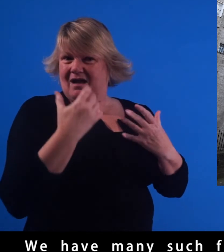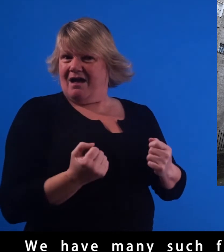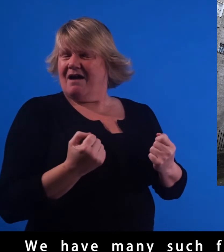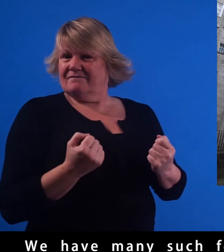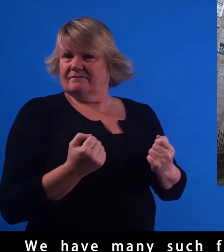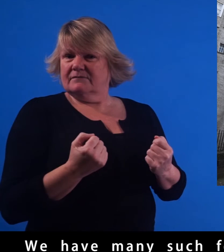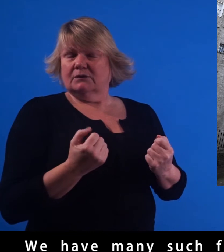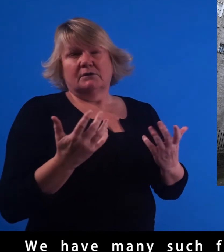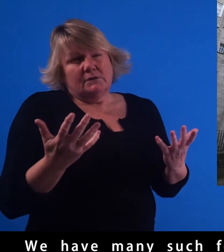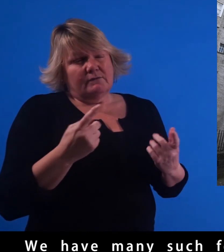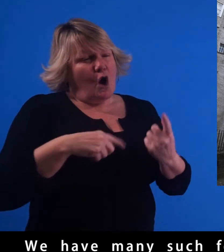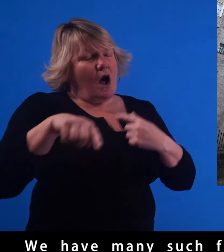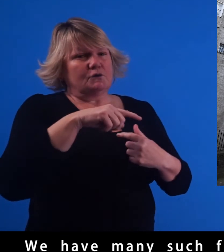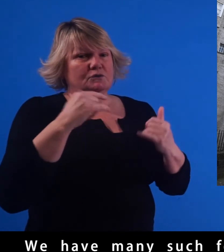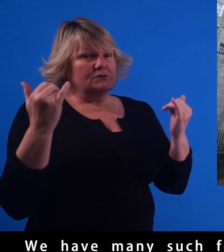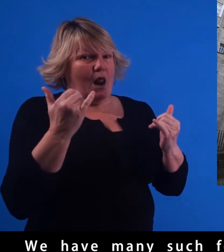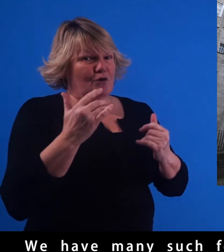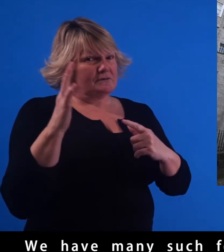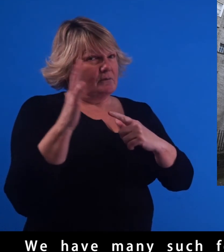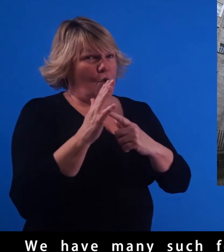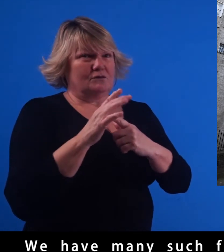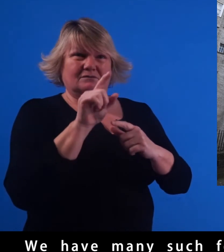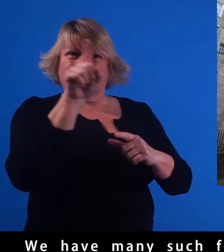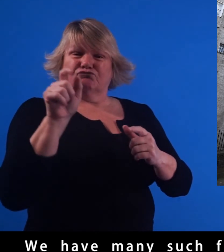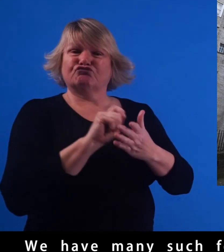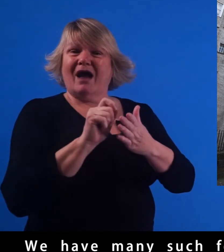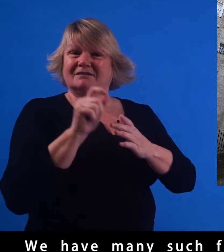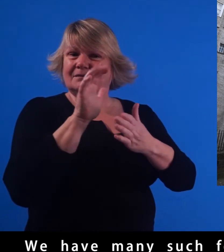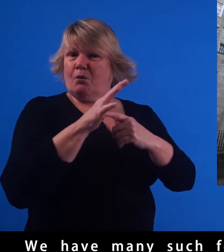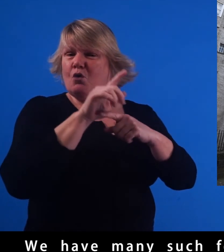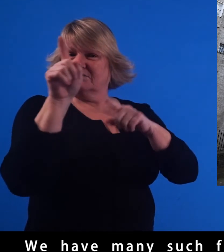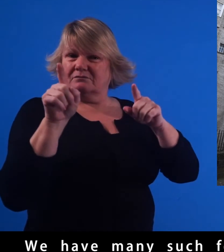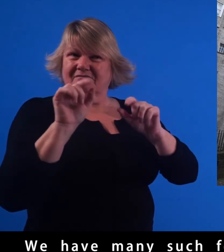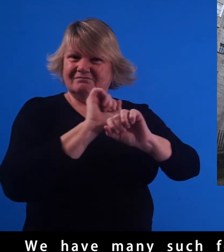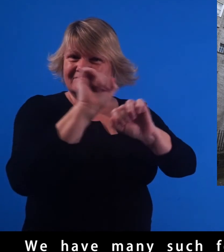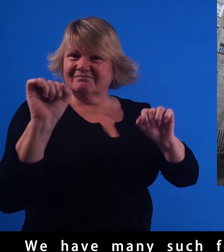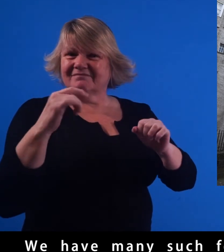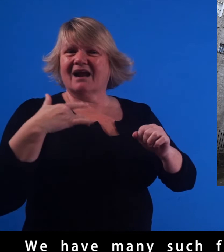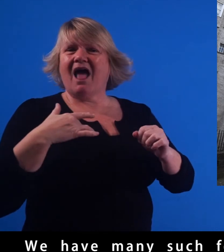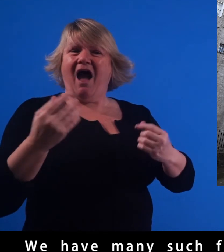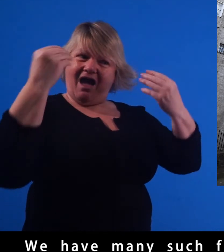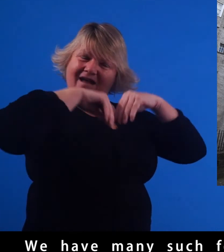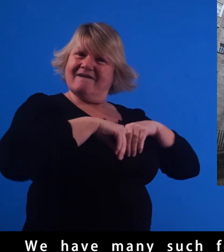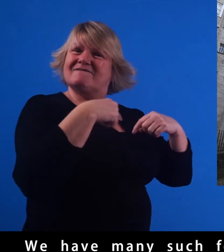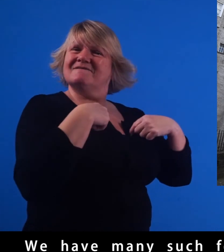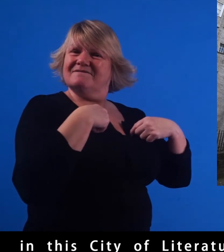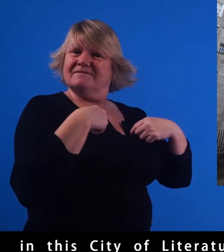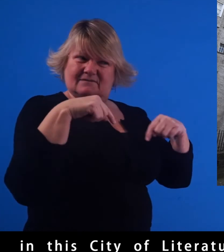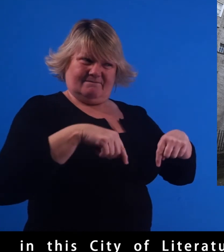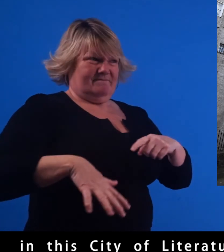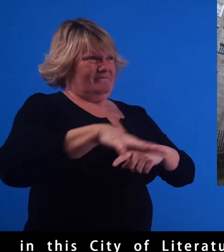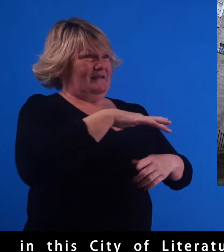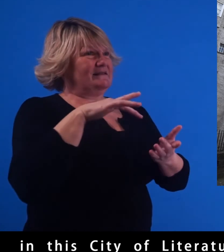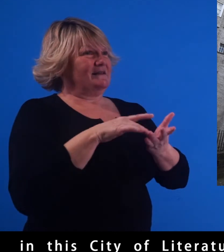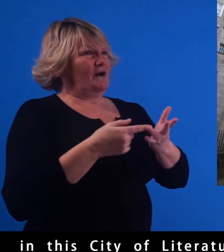We have many such folk living in Scotland, and to celebrate the importance of writers in our lives,